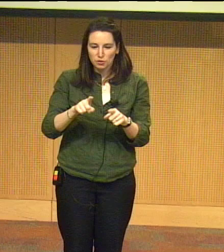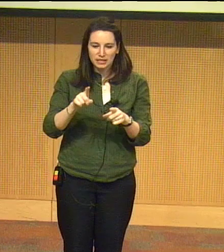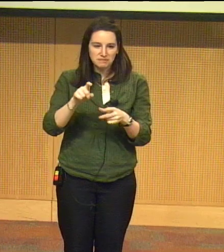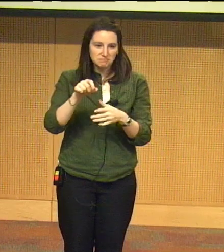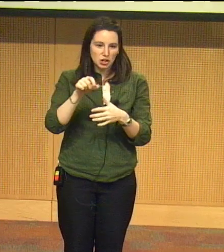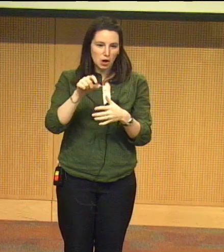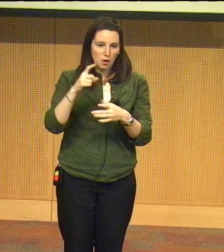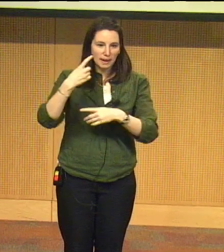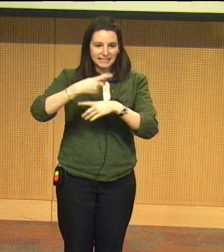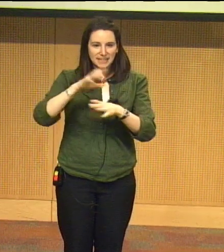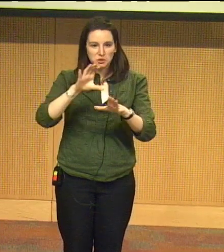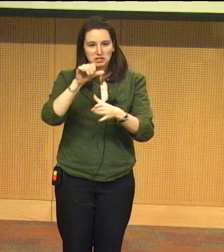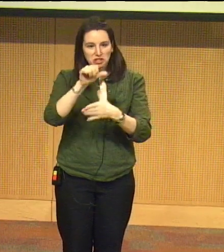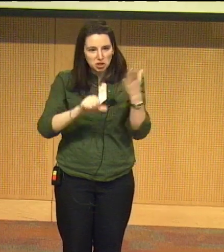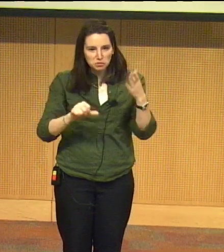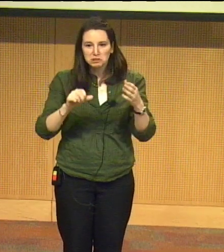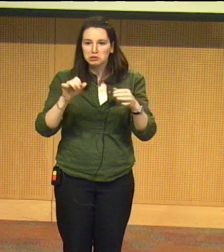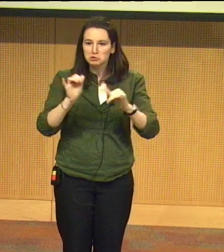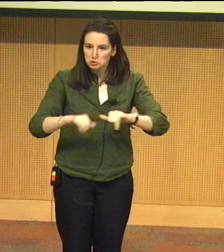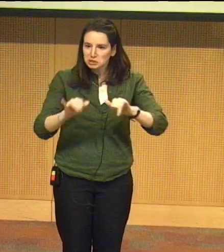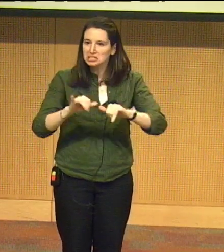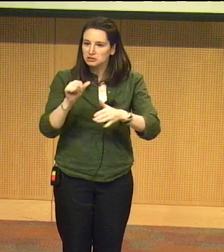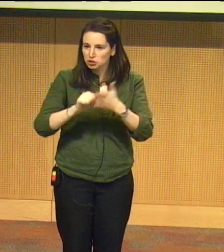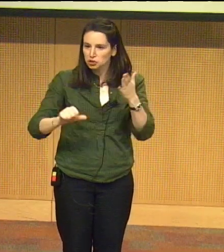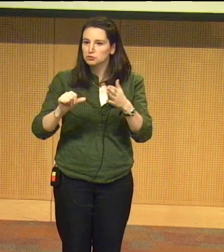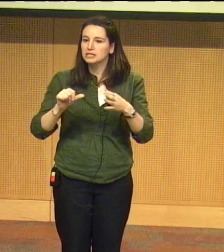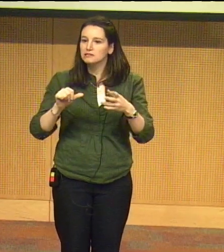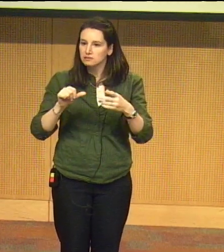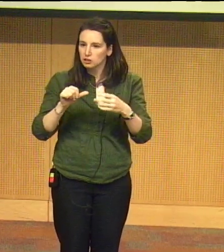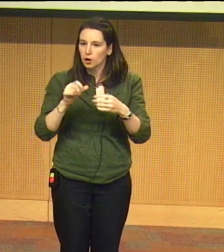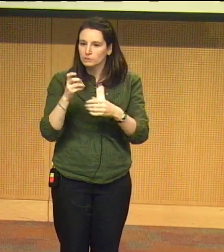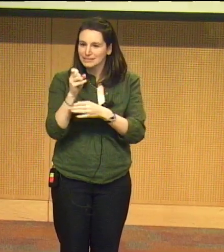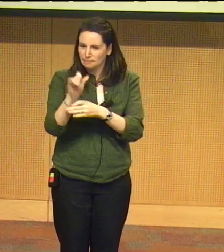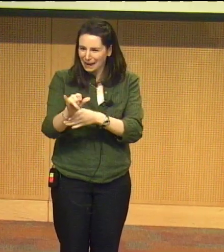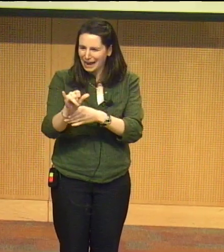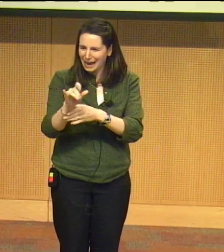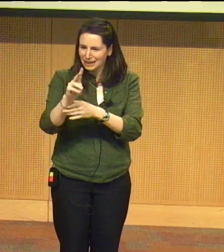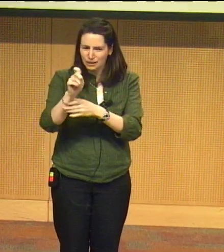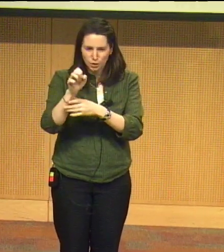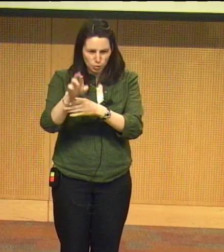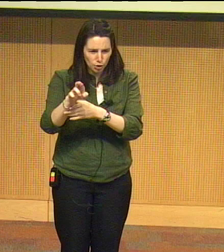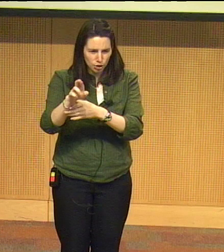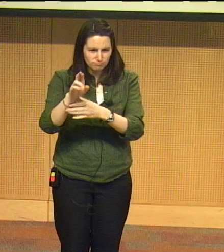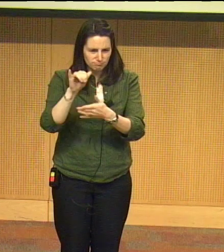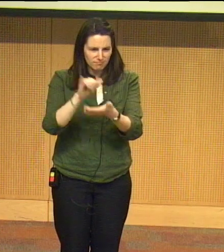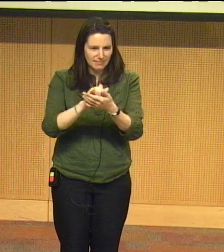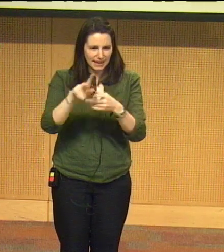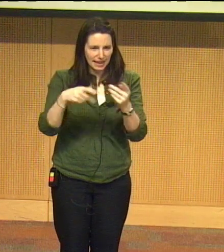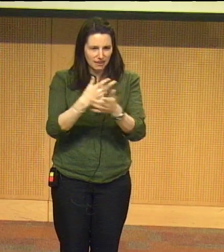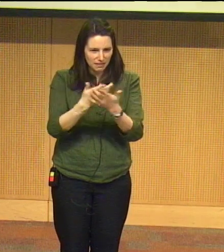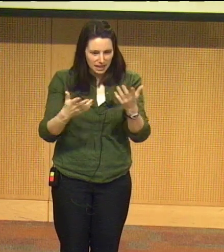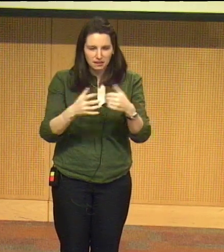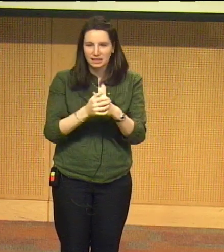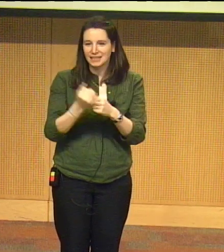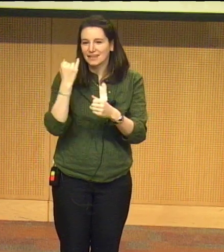During, my day doing surgeries, we do routine surgeries, spay, neuter, that kind of thing. If they